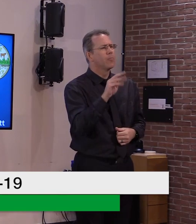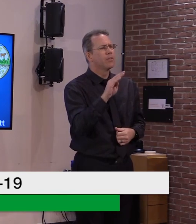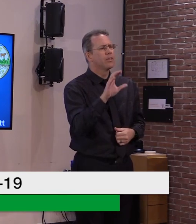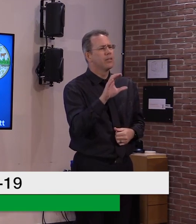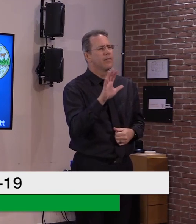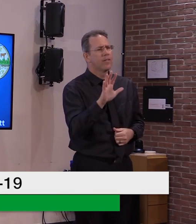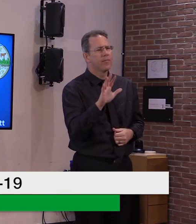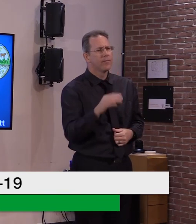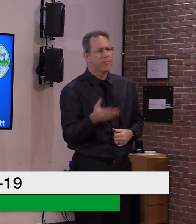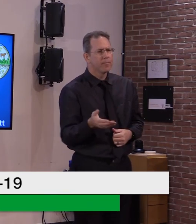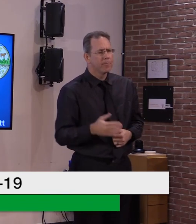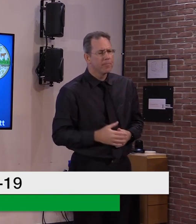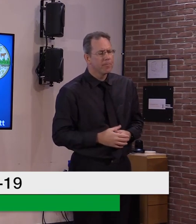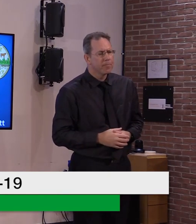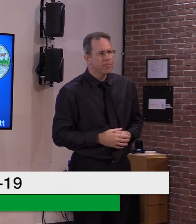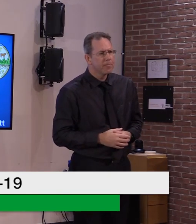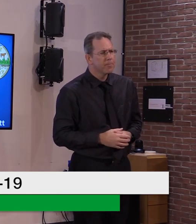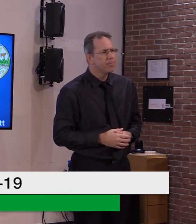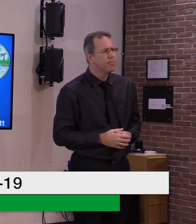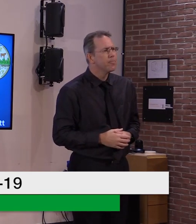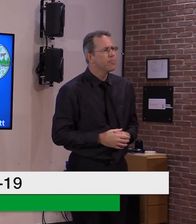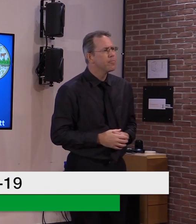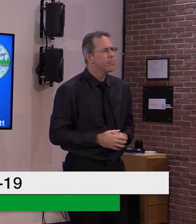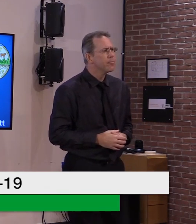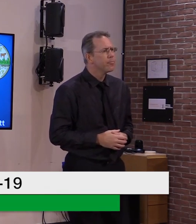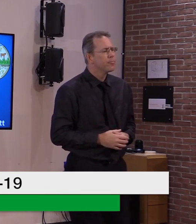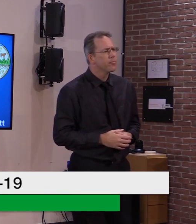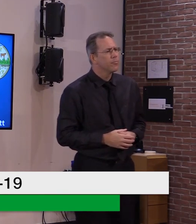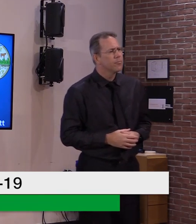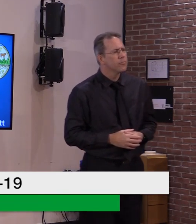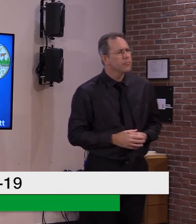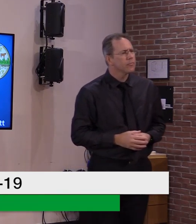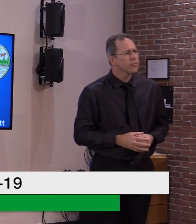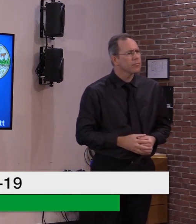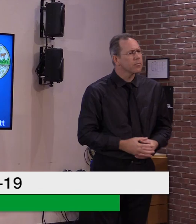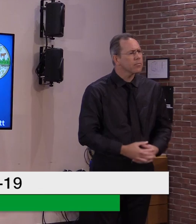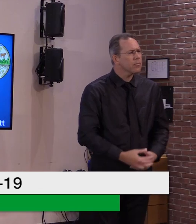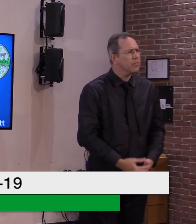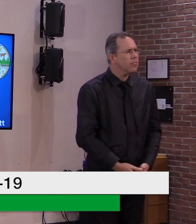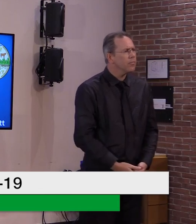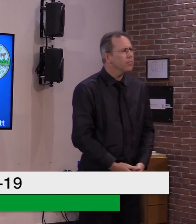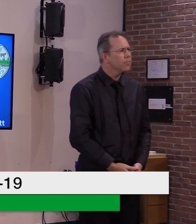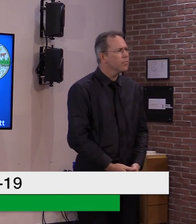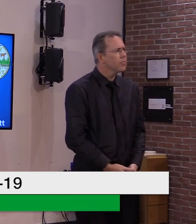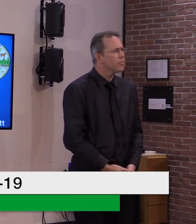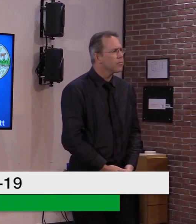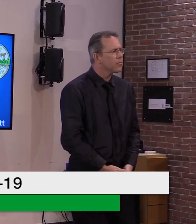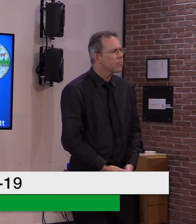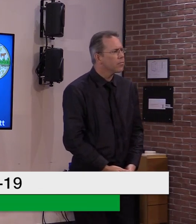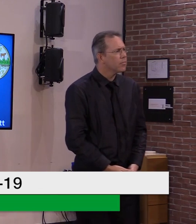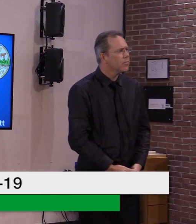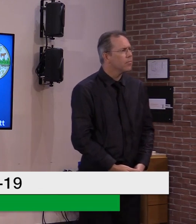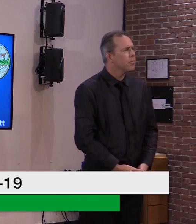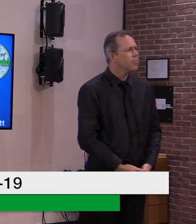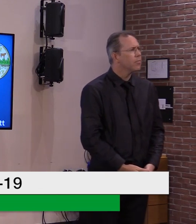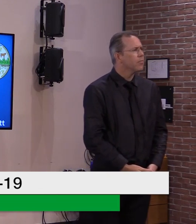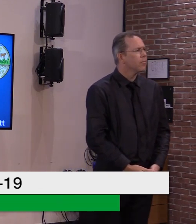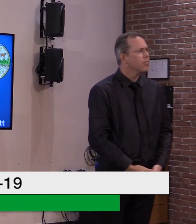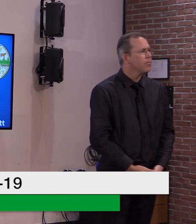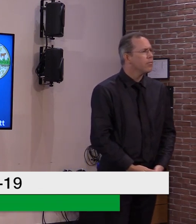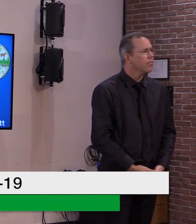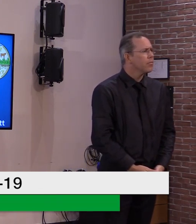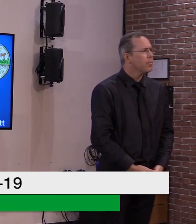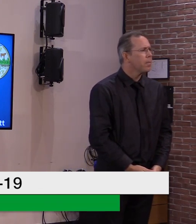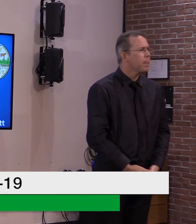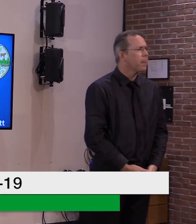thanks rebecca governor a brand new u.s canada task force has just started work